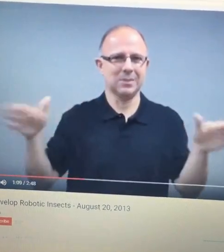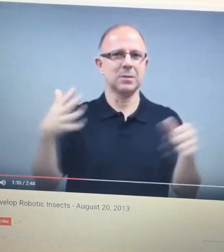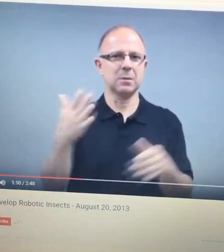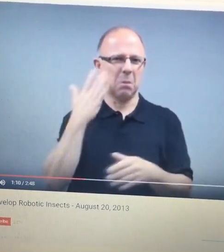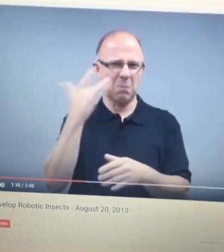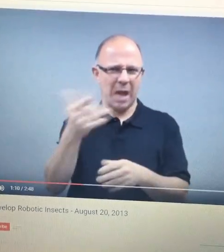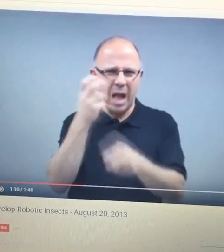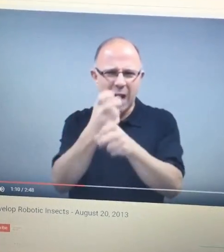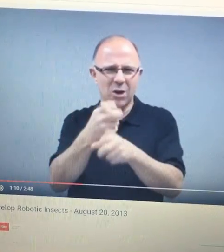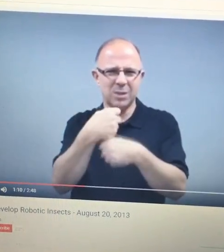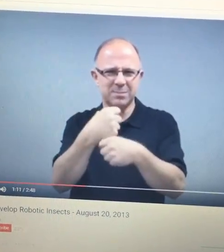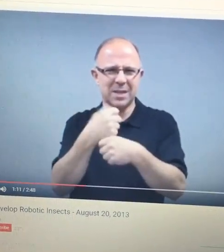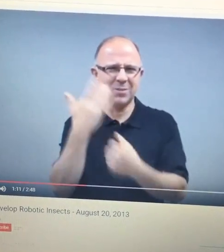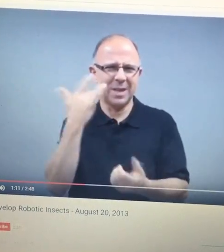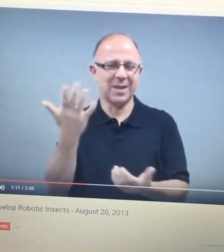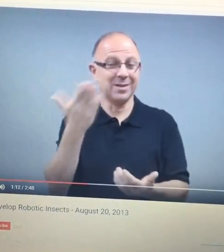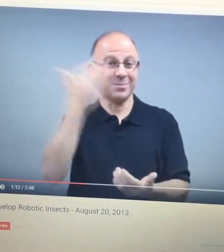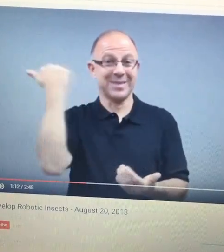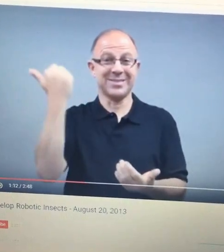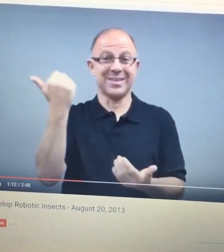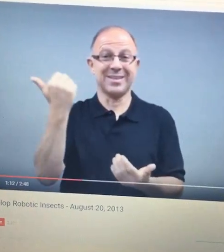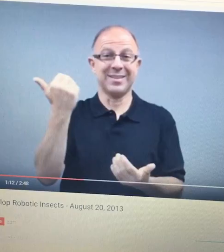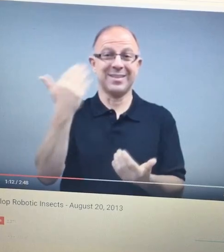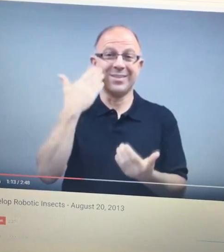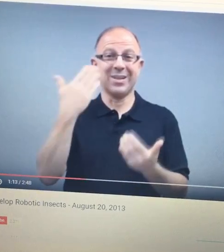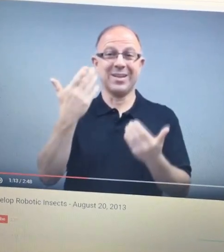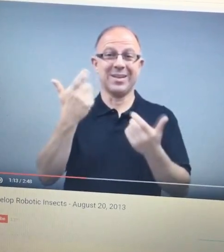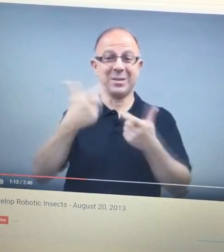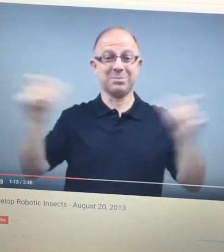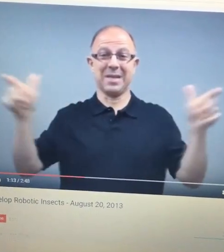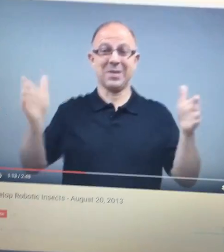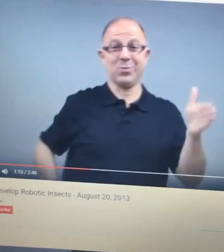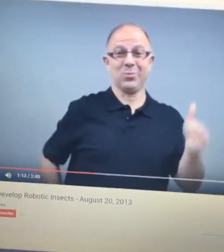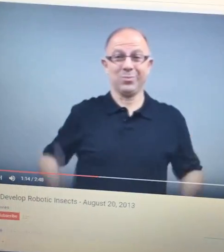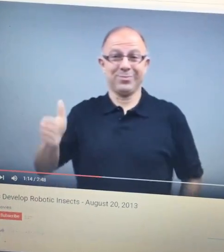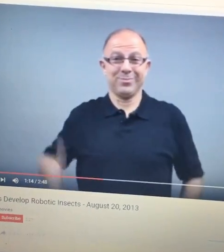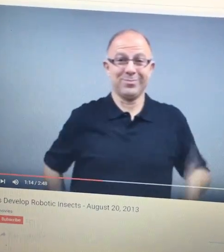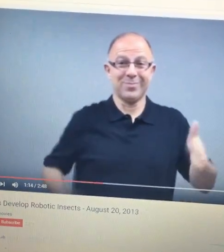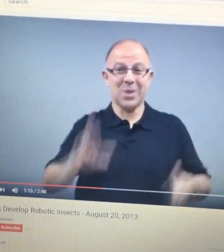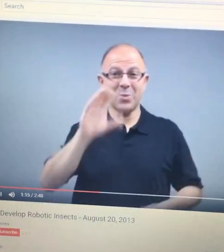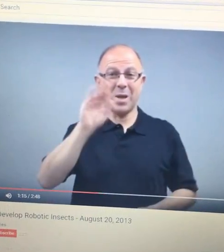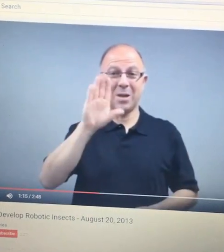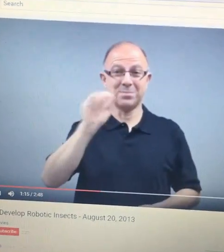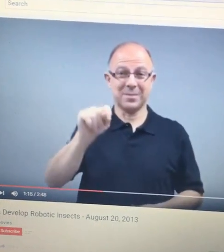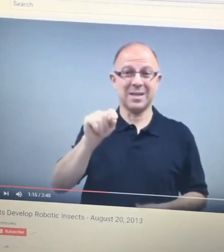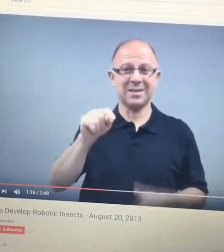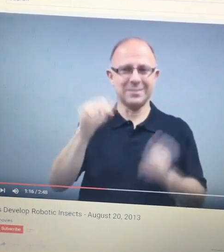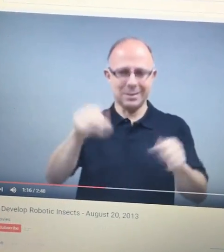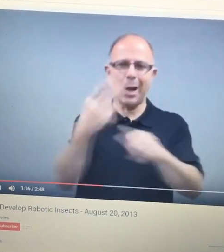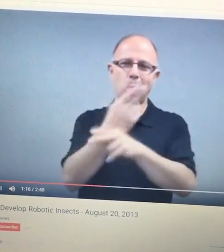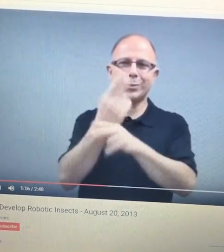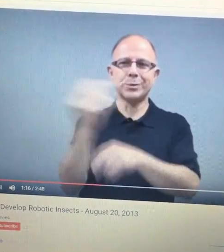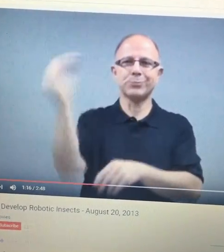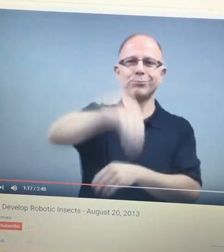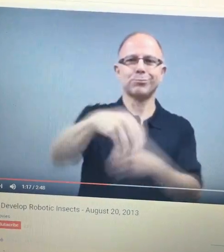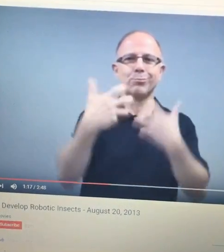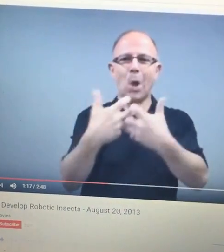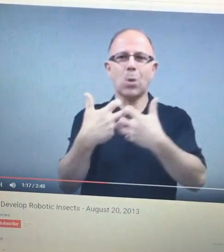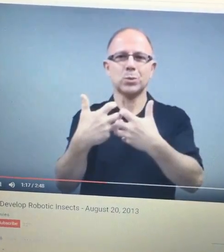fly. And the RoboBee can actually beat its wings 120 times a second. Now, one reason that it took so long